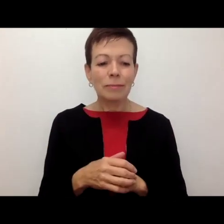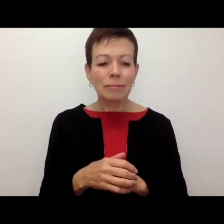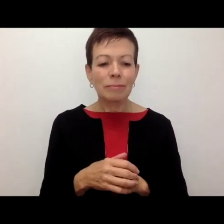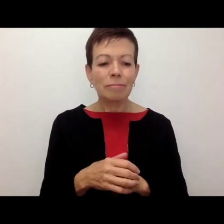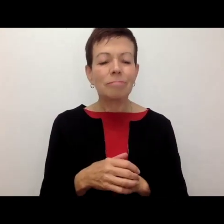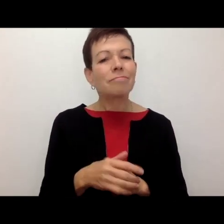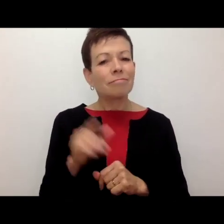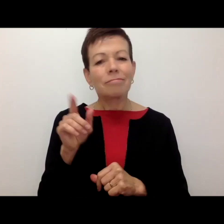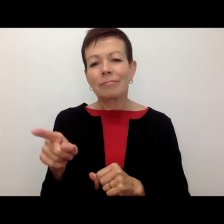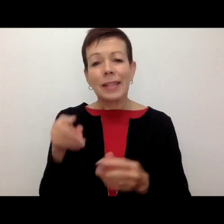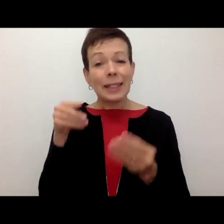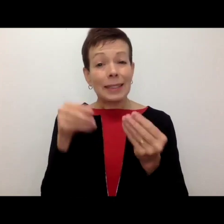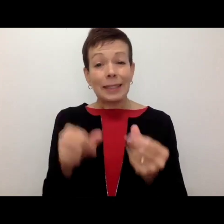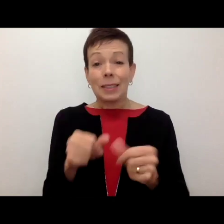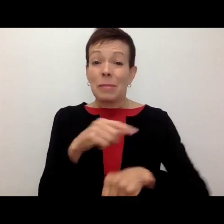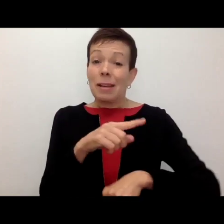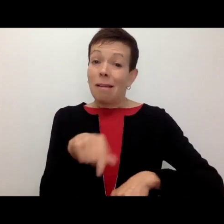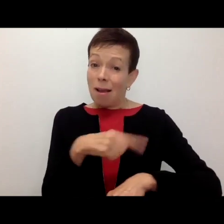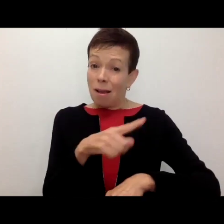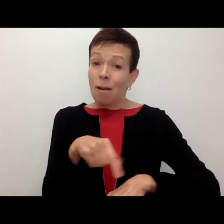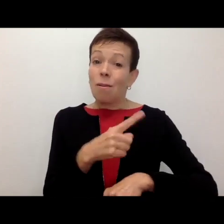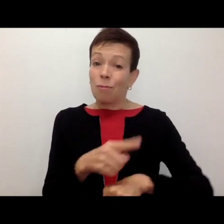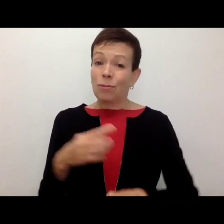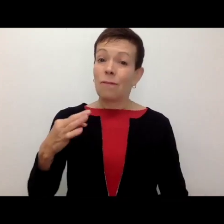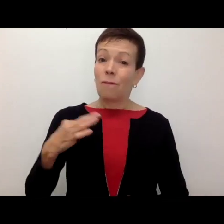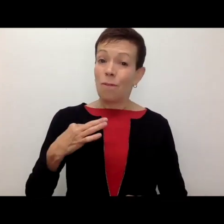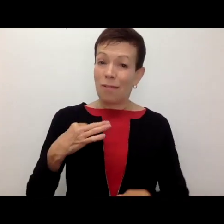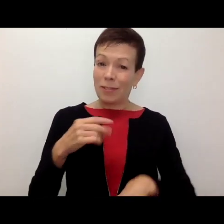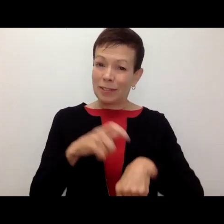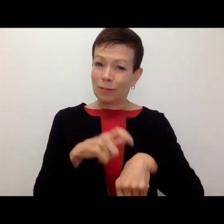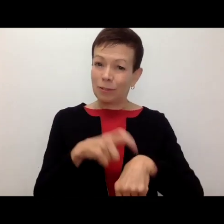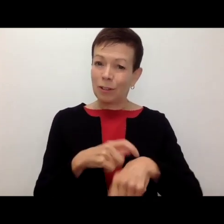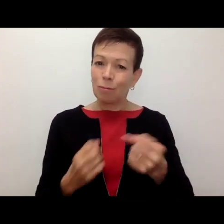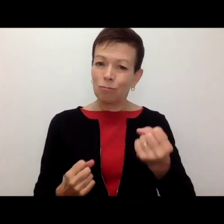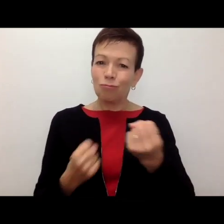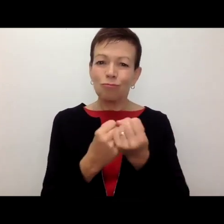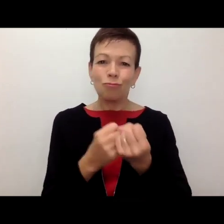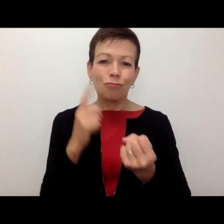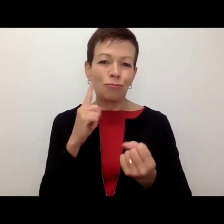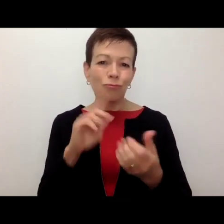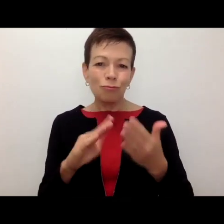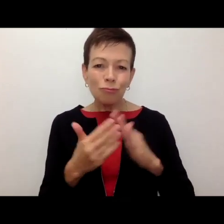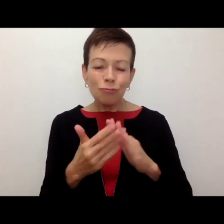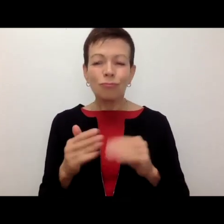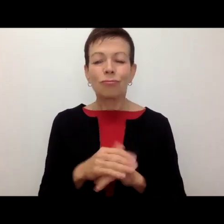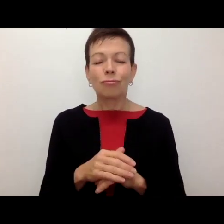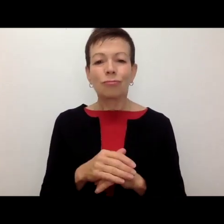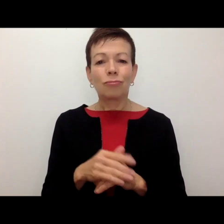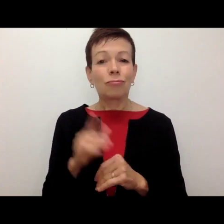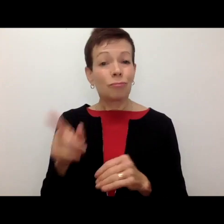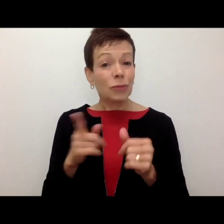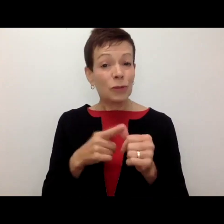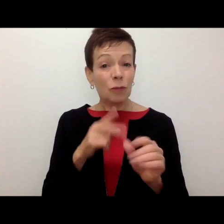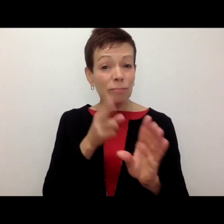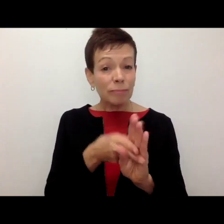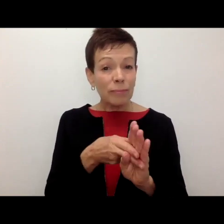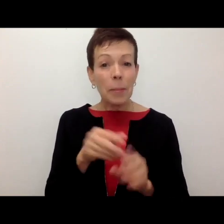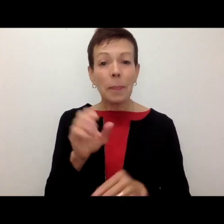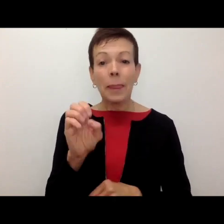on issues. He spent hours of his own volunteer time supporting the deaf community. He first joined